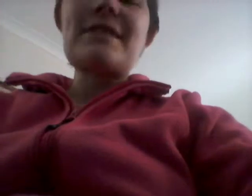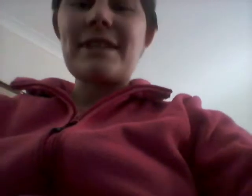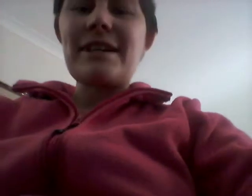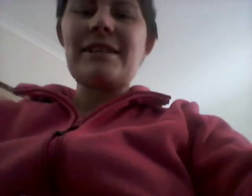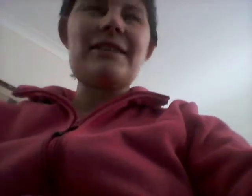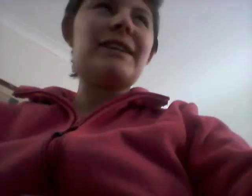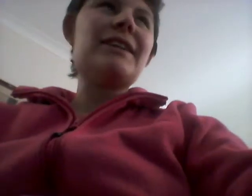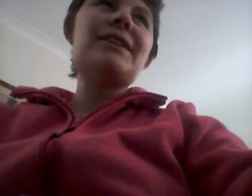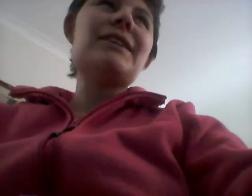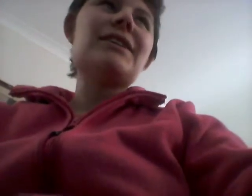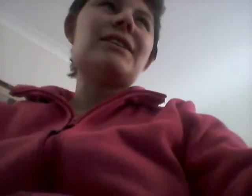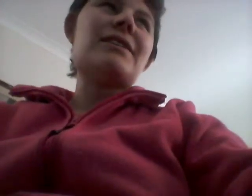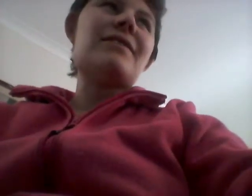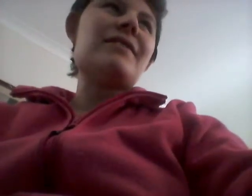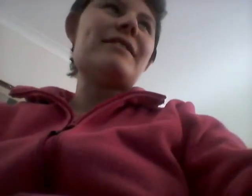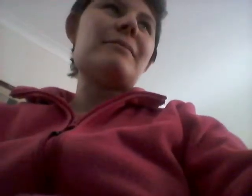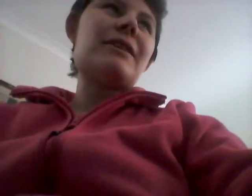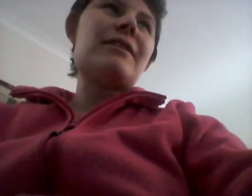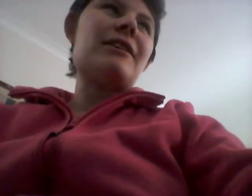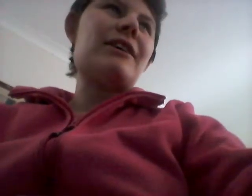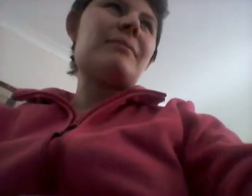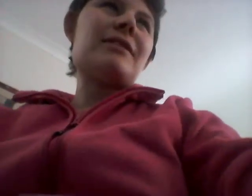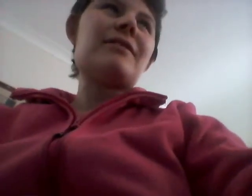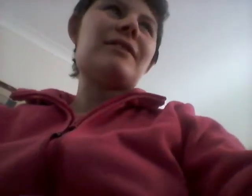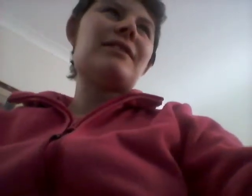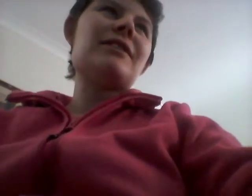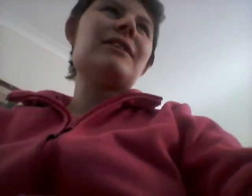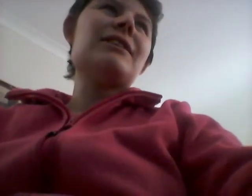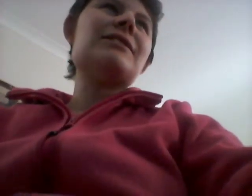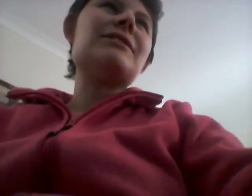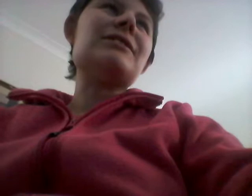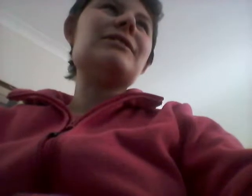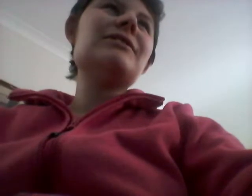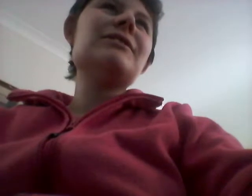Isn't that great? Into the spider arm side.